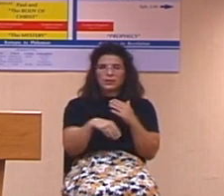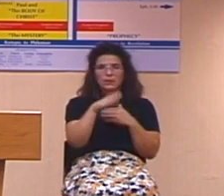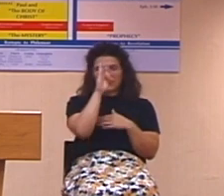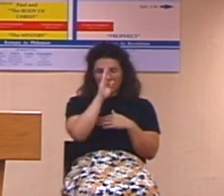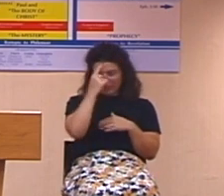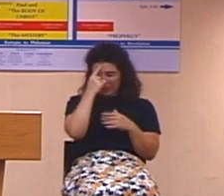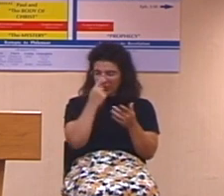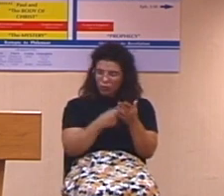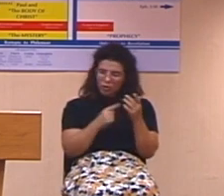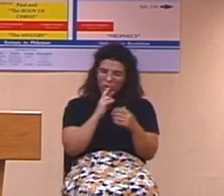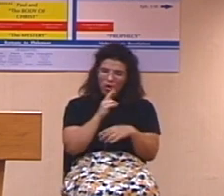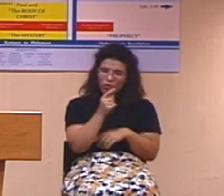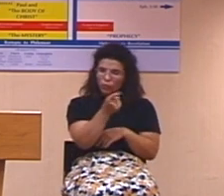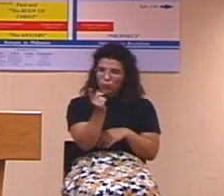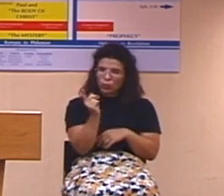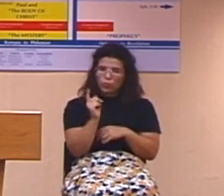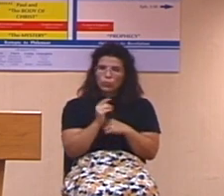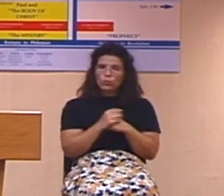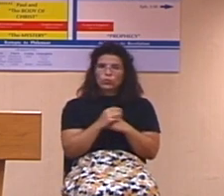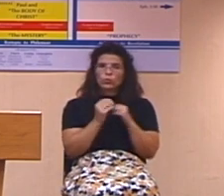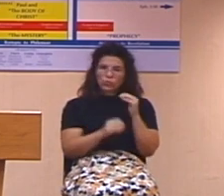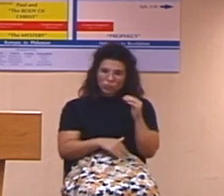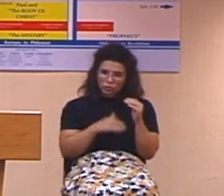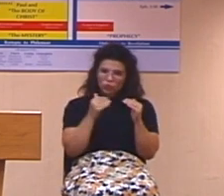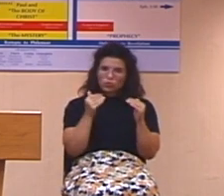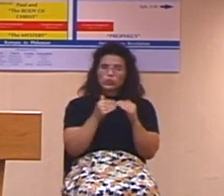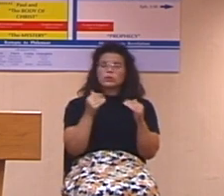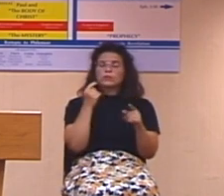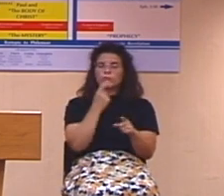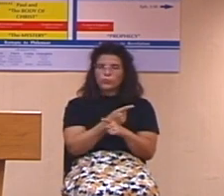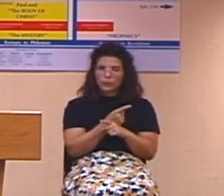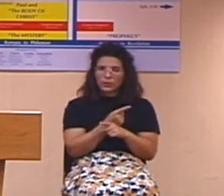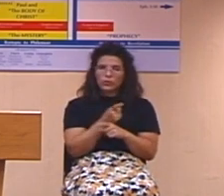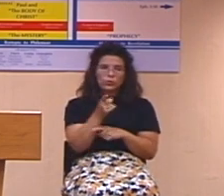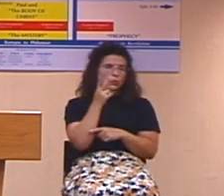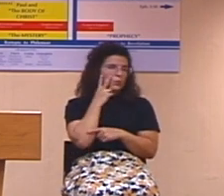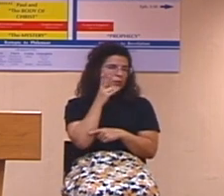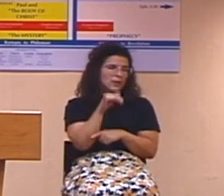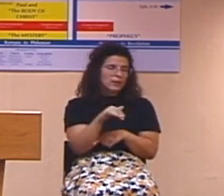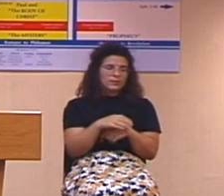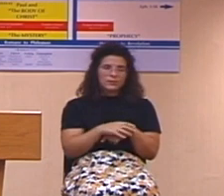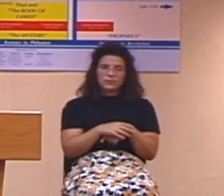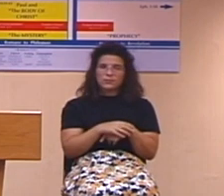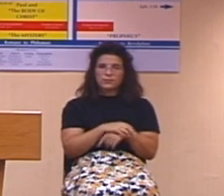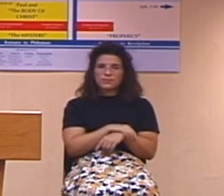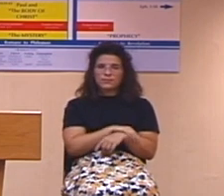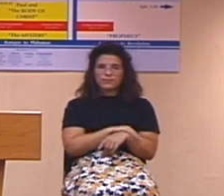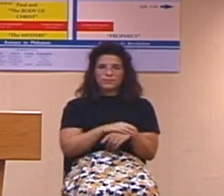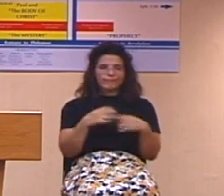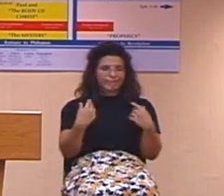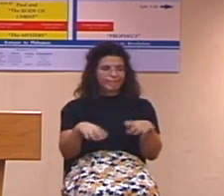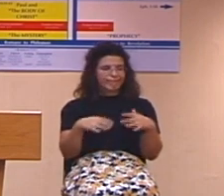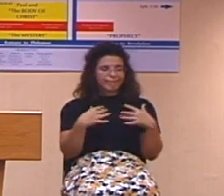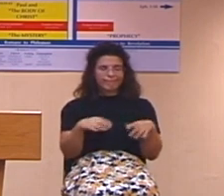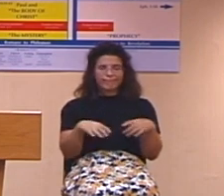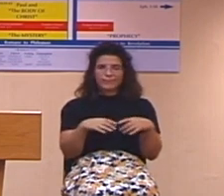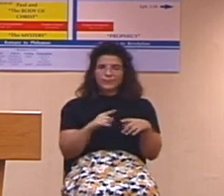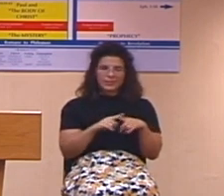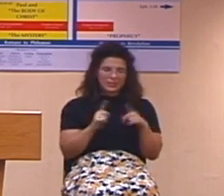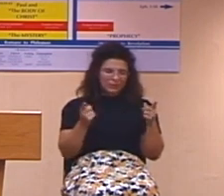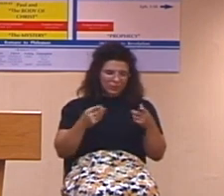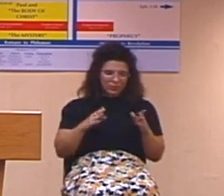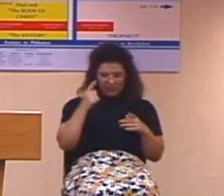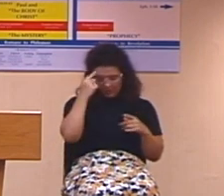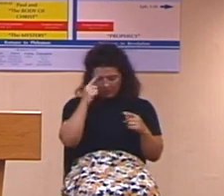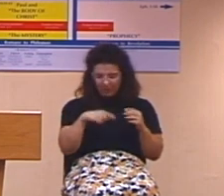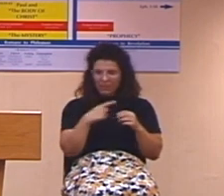mind, what are you? You're justified. See that? That's, man, what a different way to